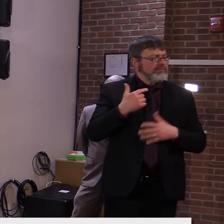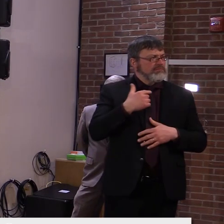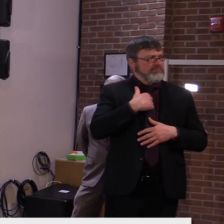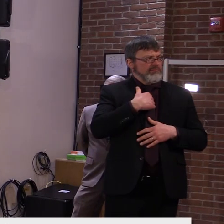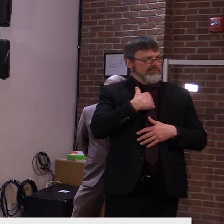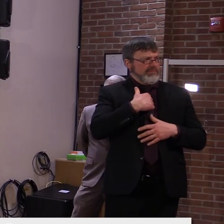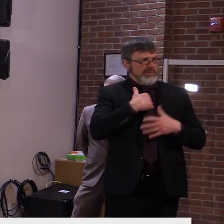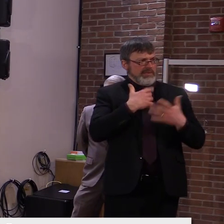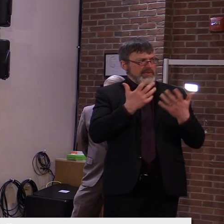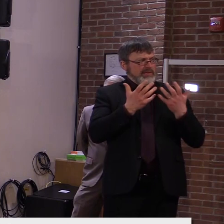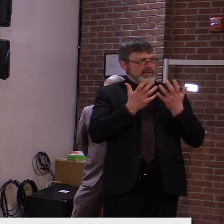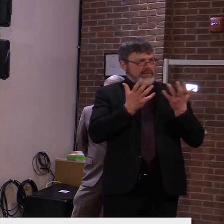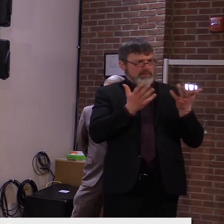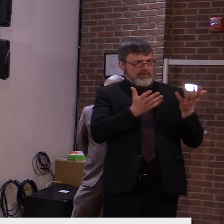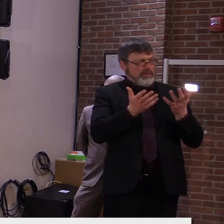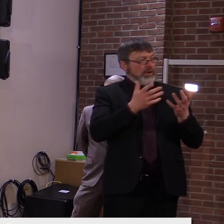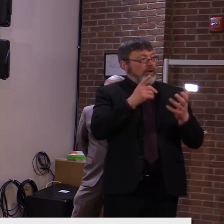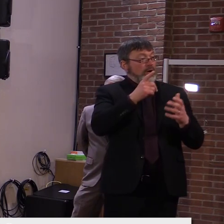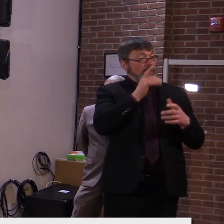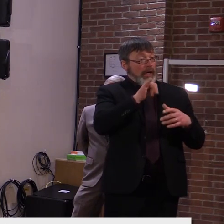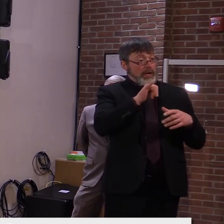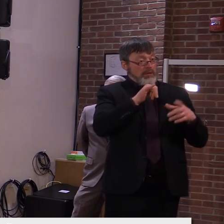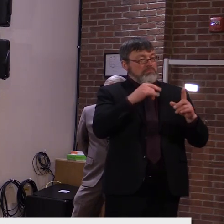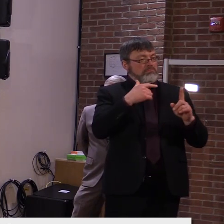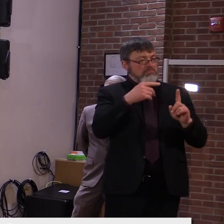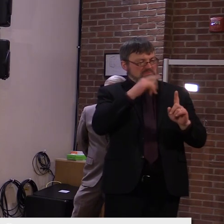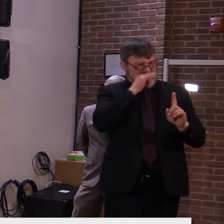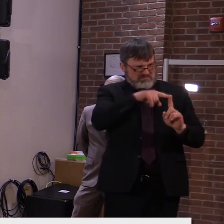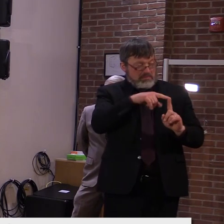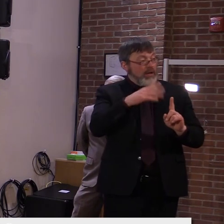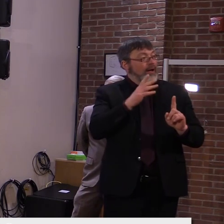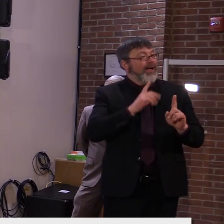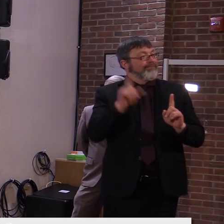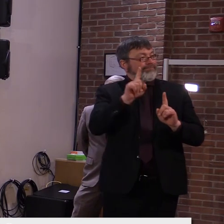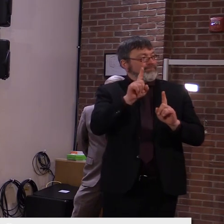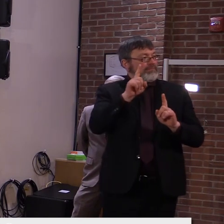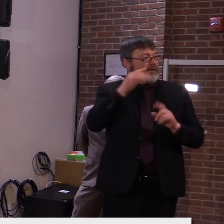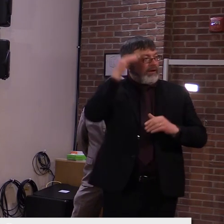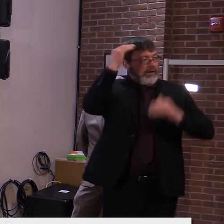able to get vaccinated so as to avoid transmitting it to them?